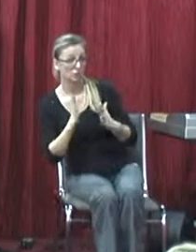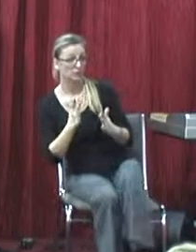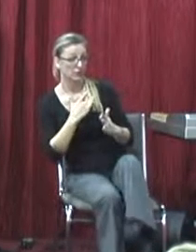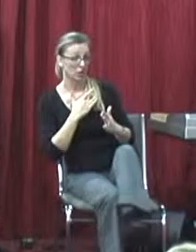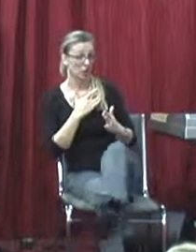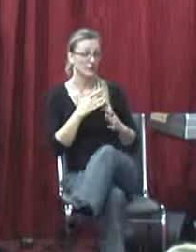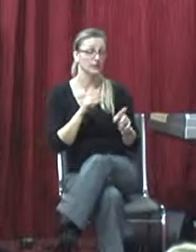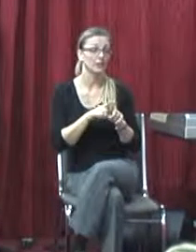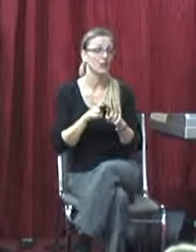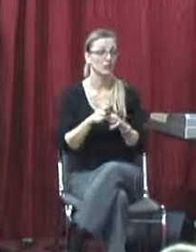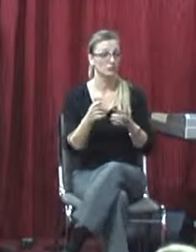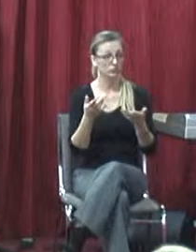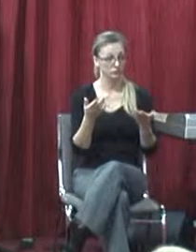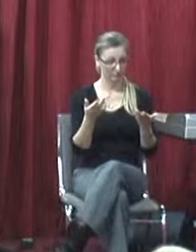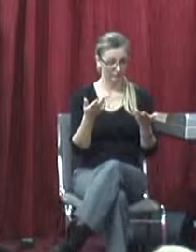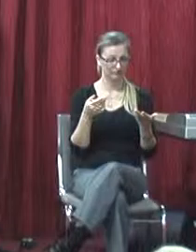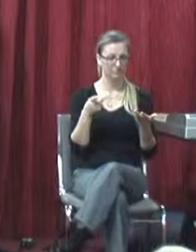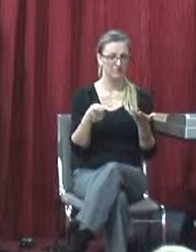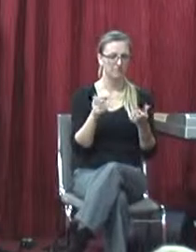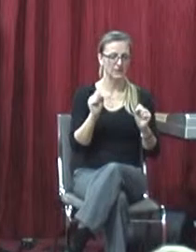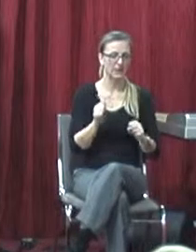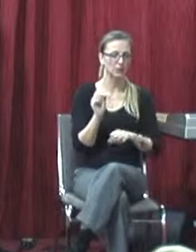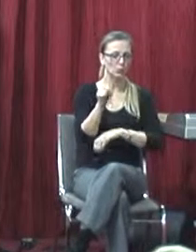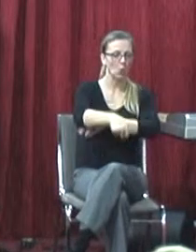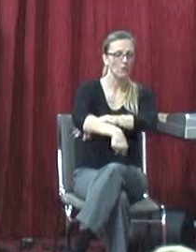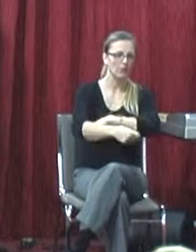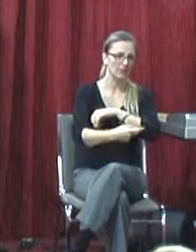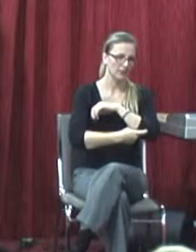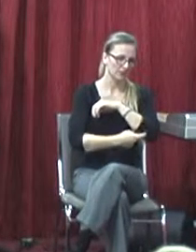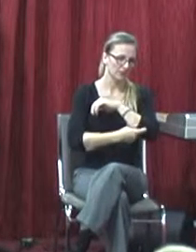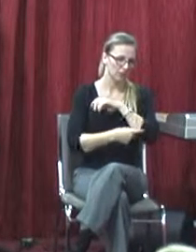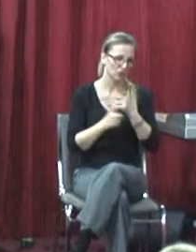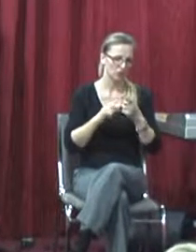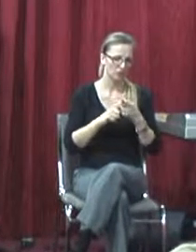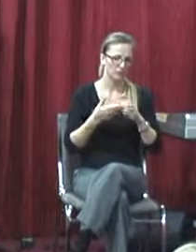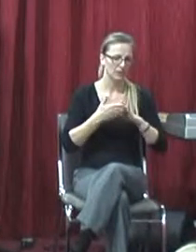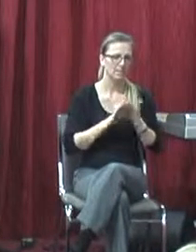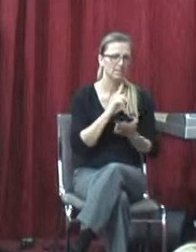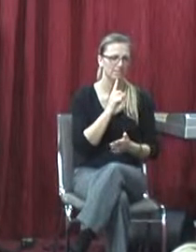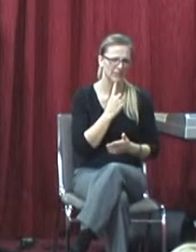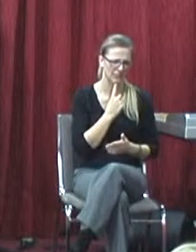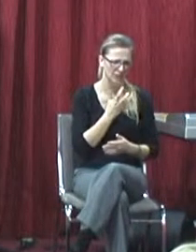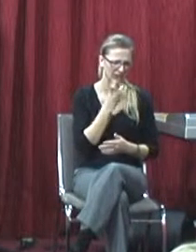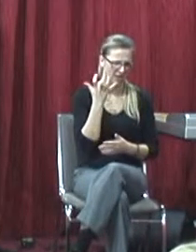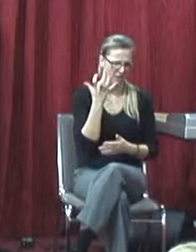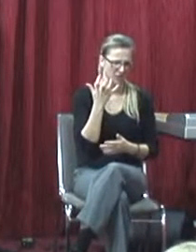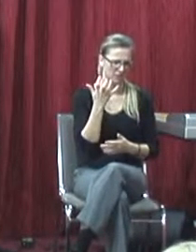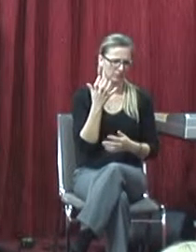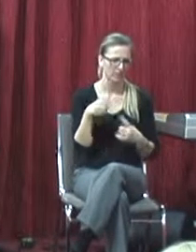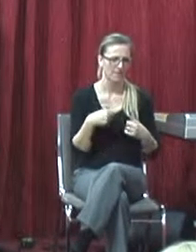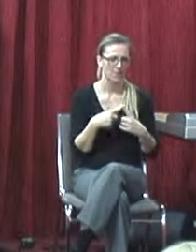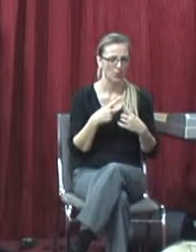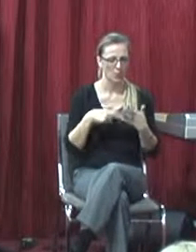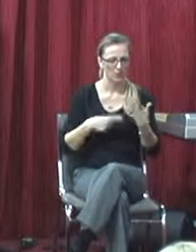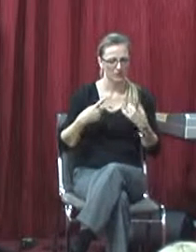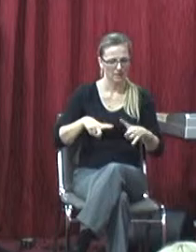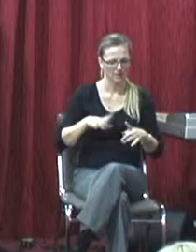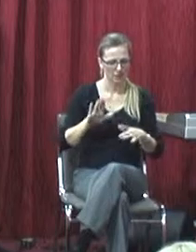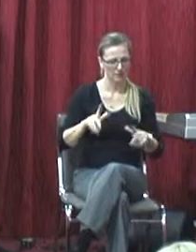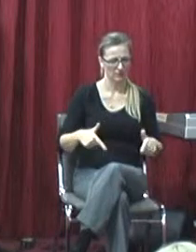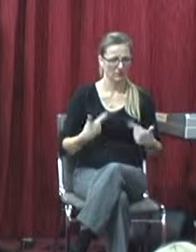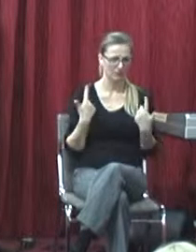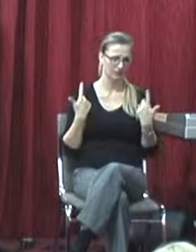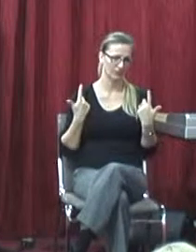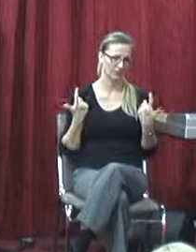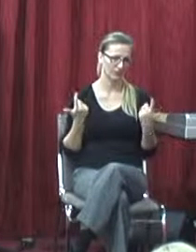serving, and him being able to overcome the temptation to be bitter and angry about what had happened to